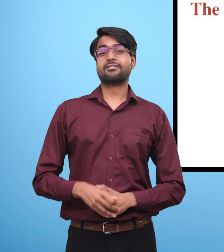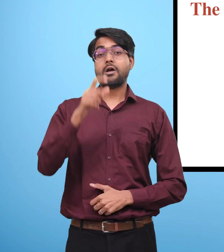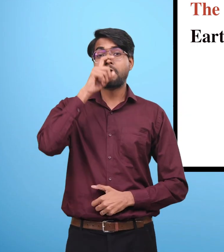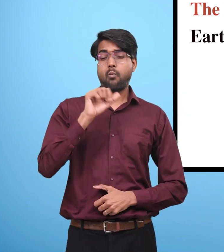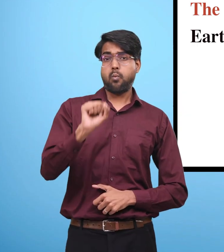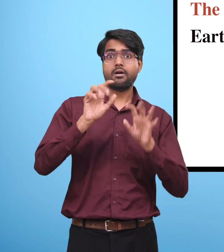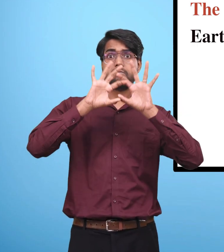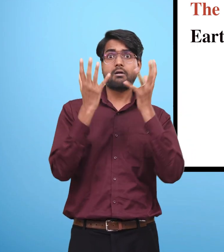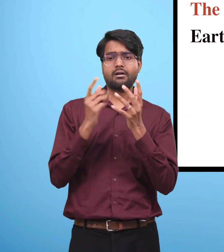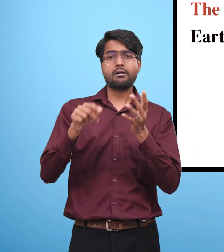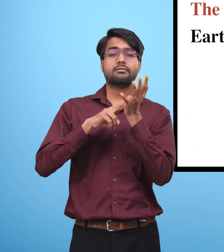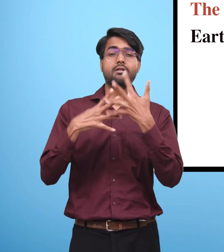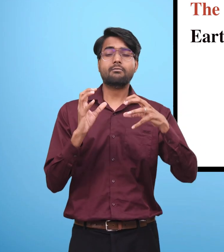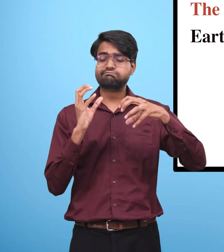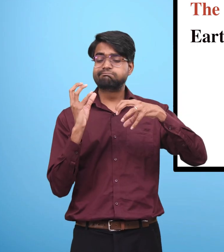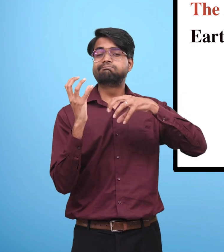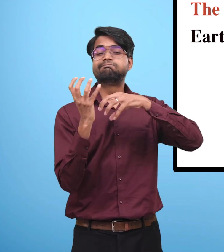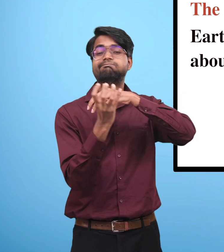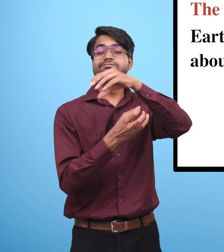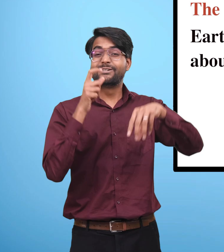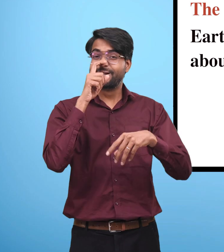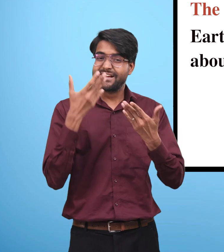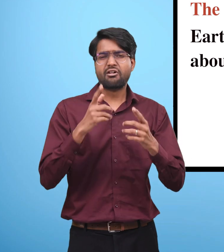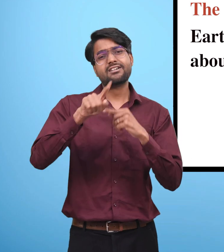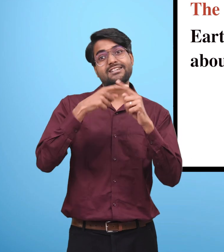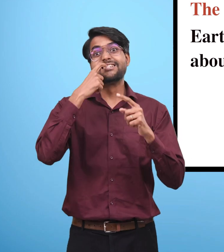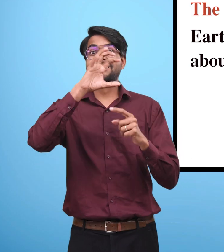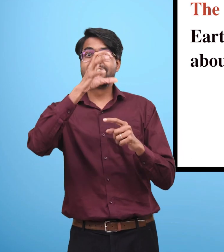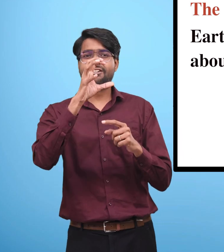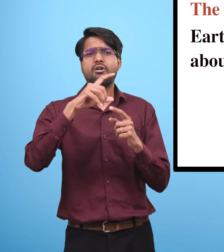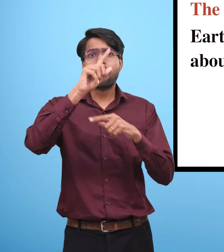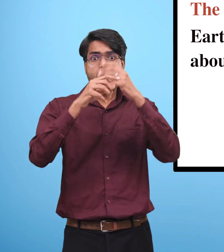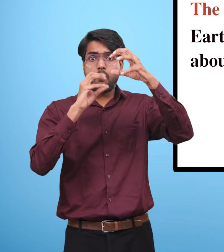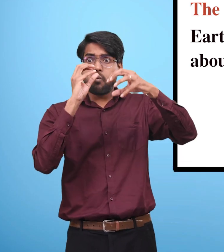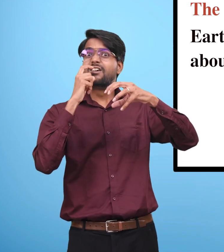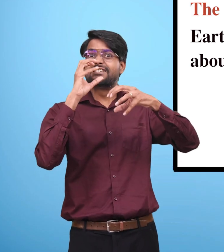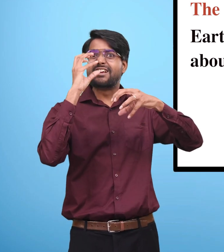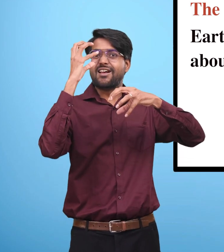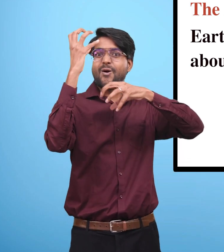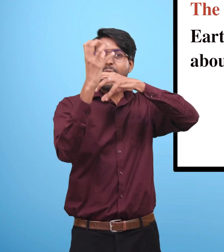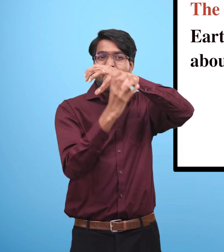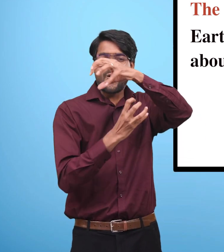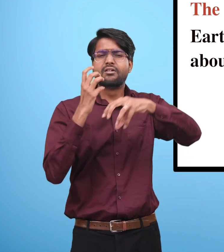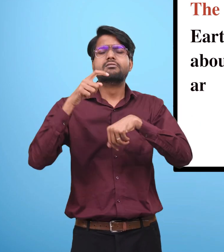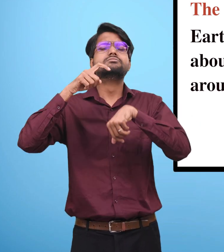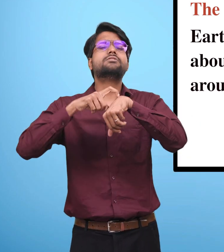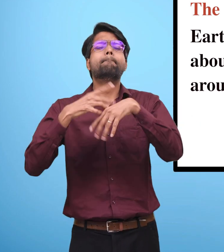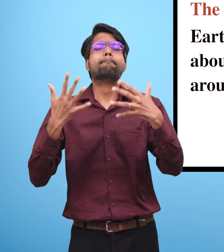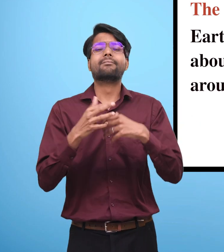Earth's natural satellite, the Moon, takes about 27 days to complete one revolution around the